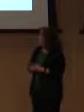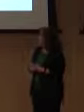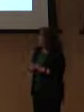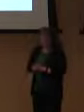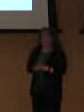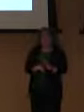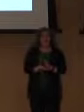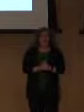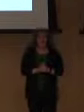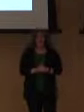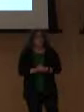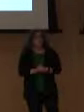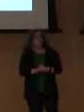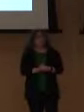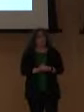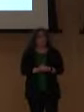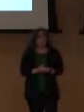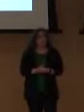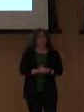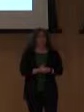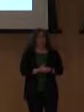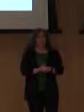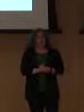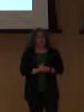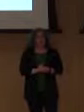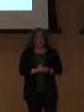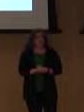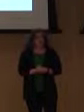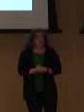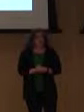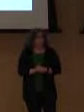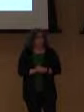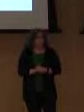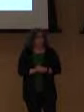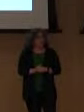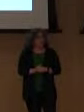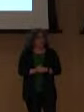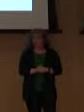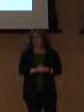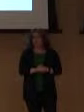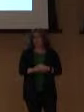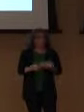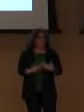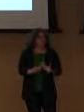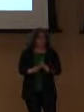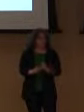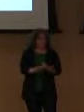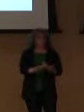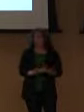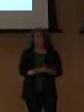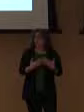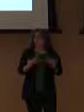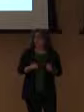objective. The second one is to increase the GPAs of the students who participate in the project and to help them to